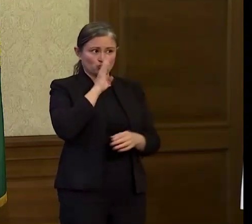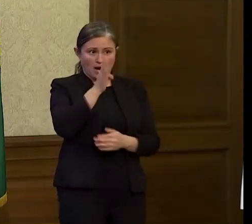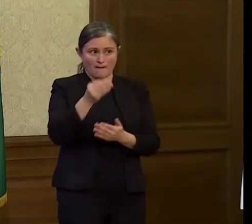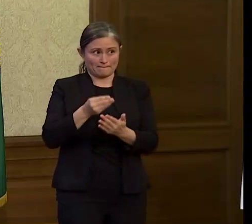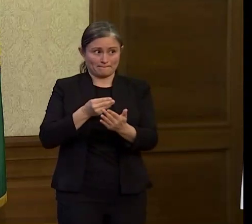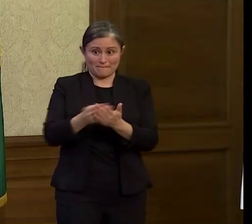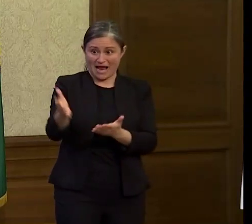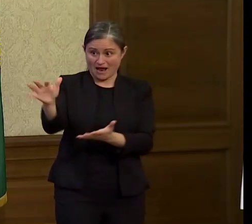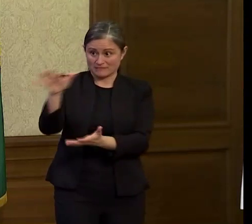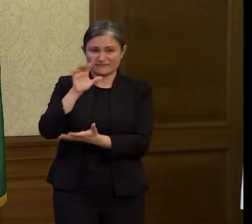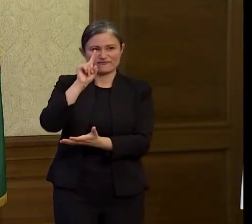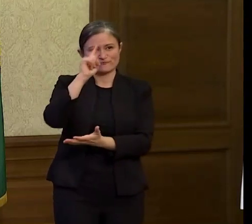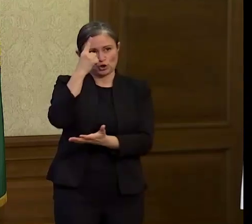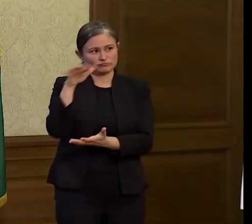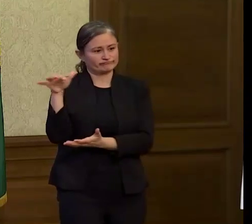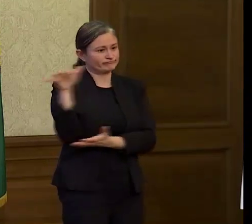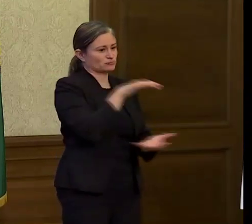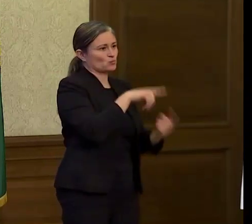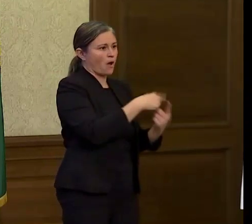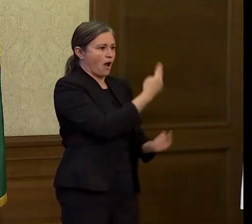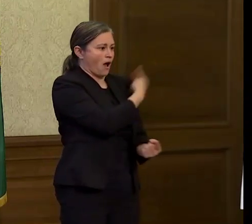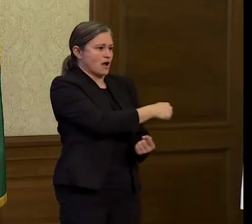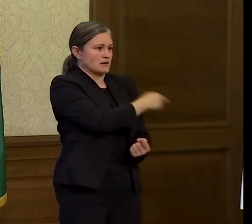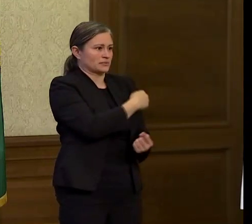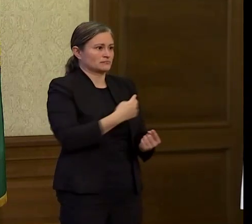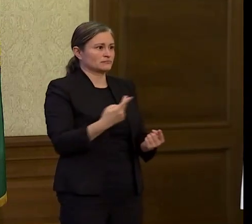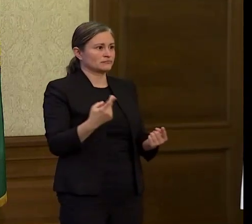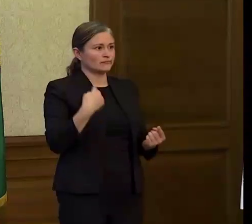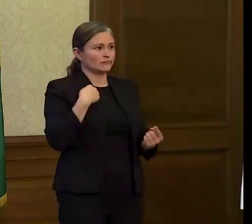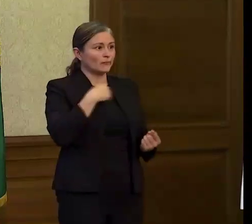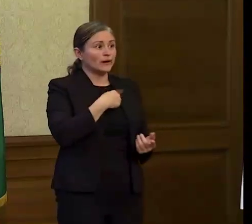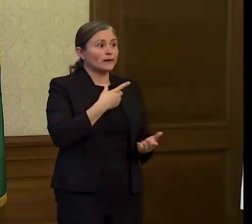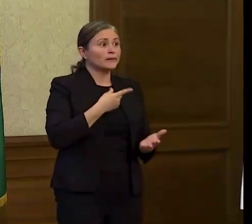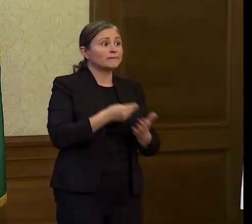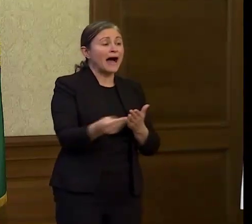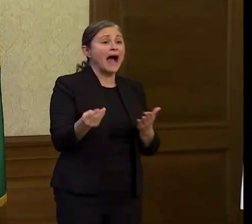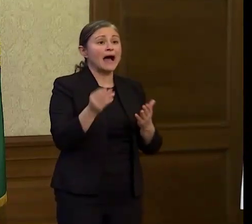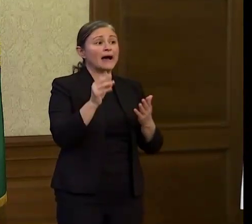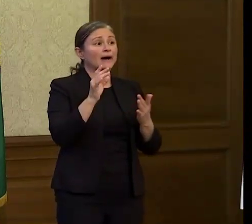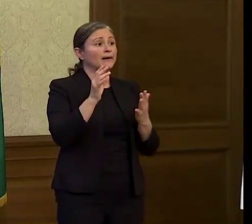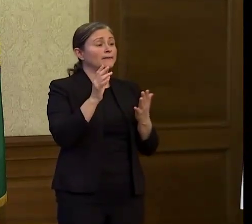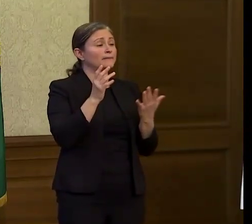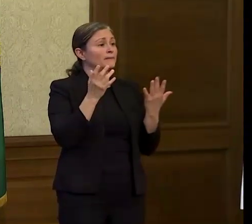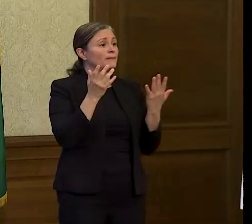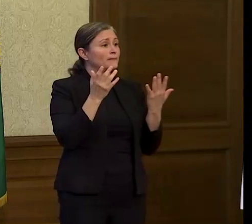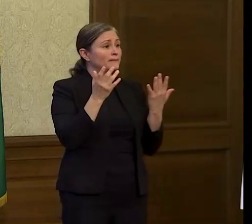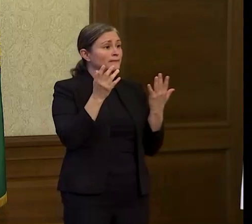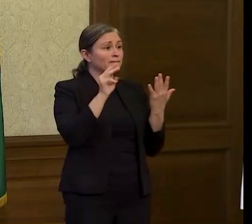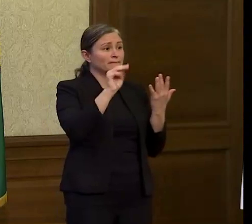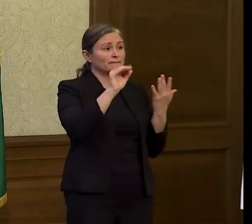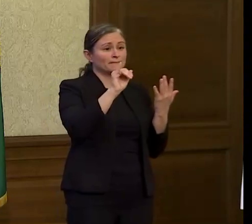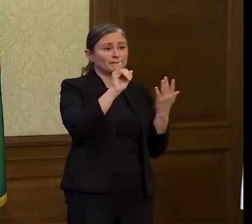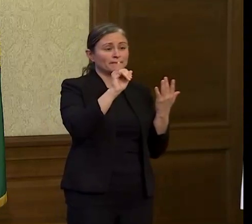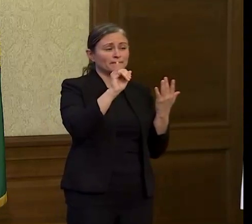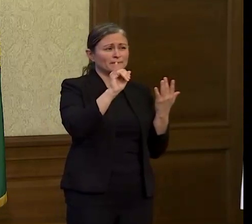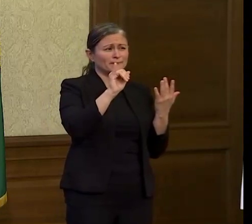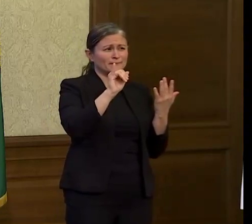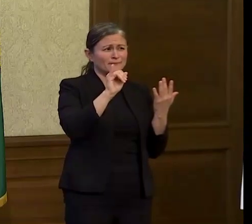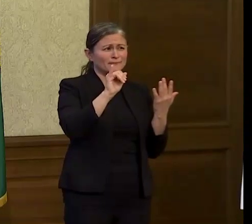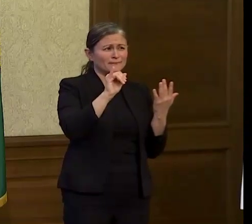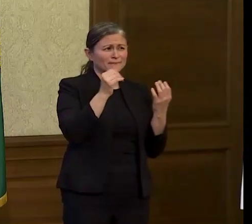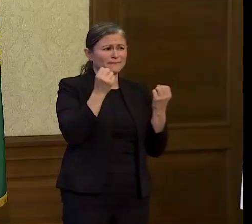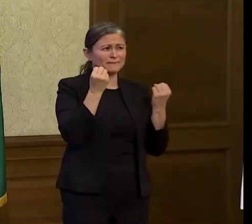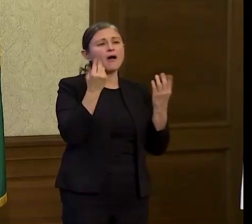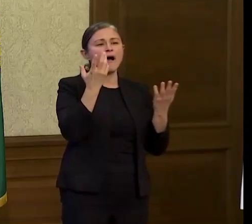service folks, literally in the millions. We're purchasing internationally. It's unfortunate because we've had to compete